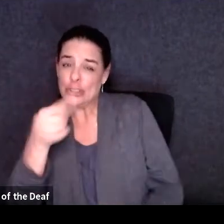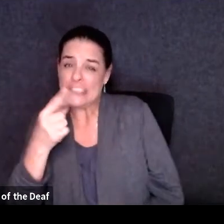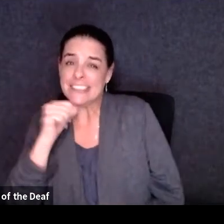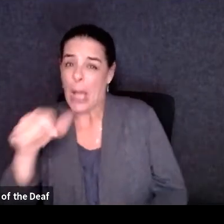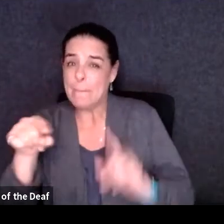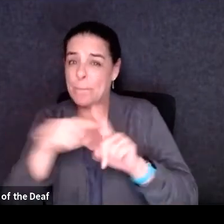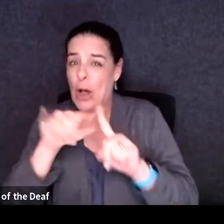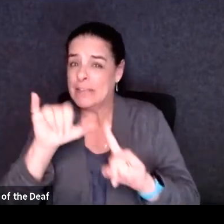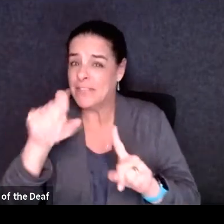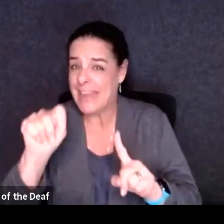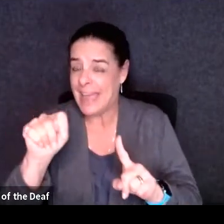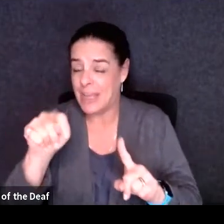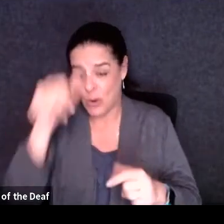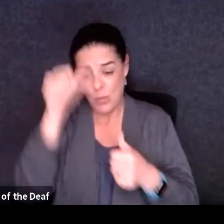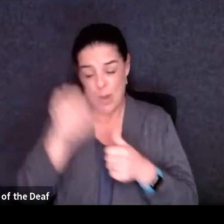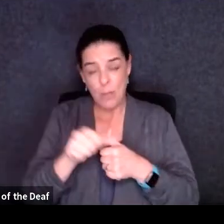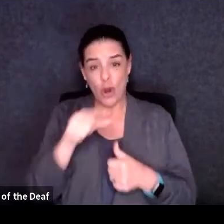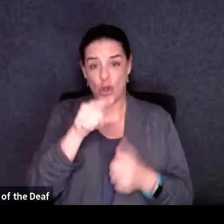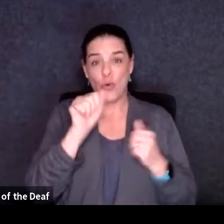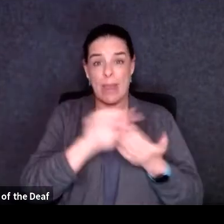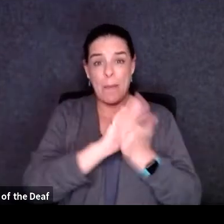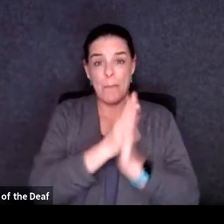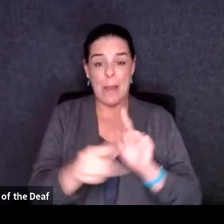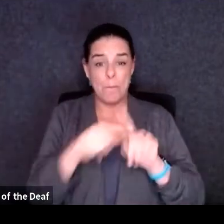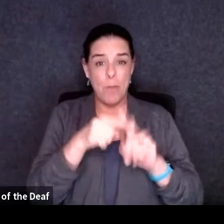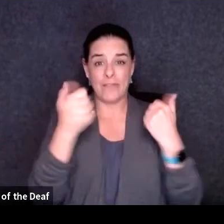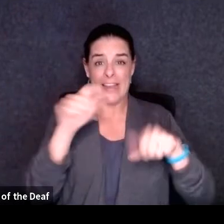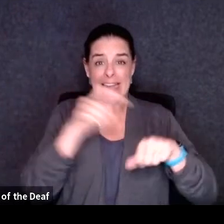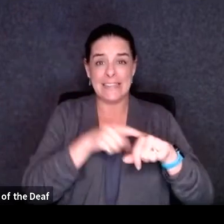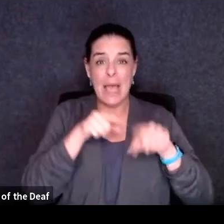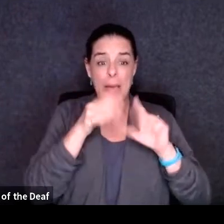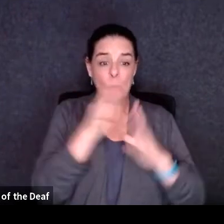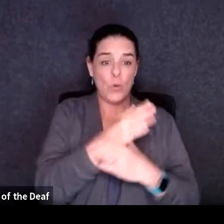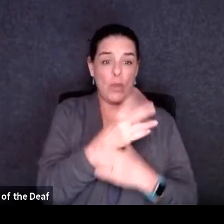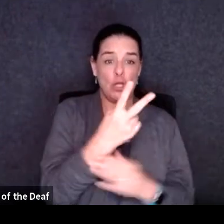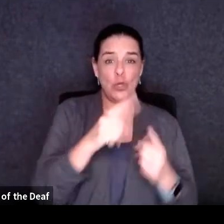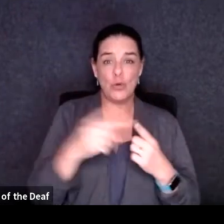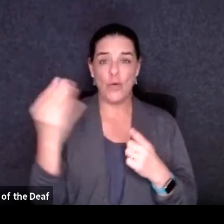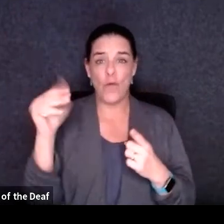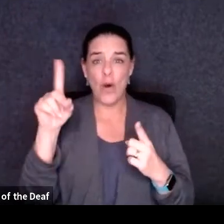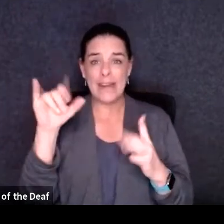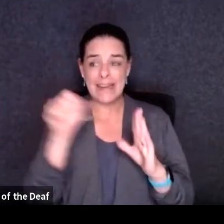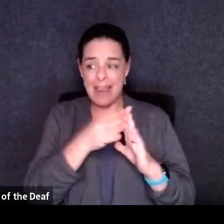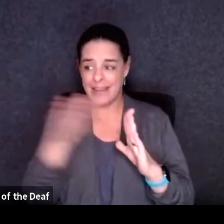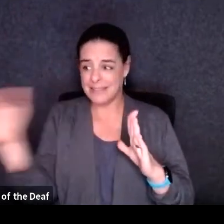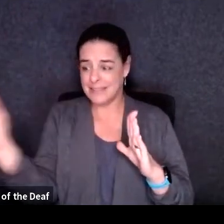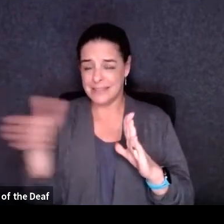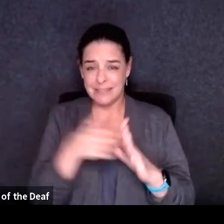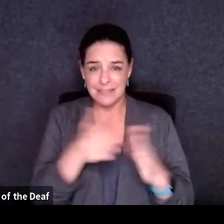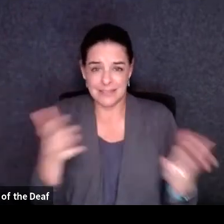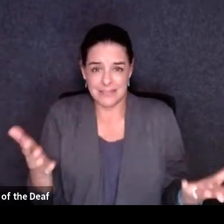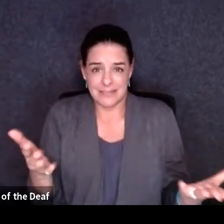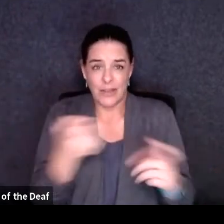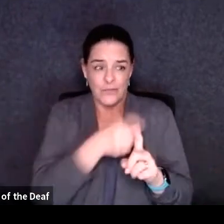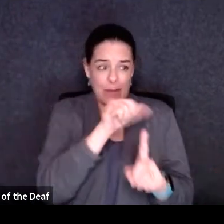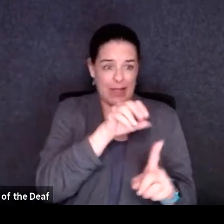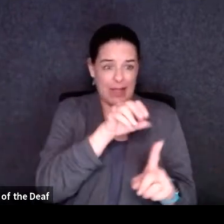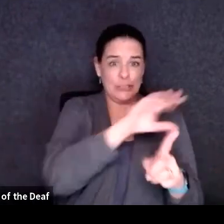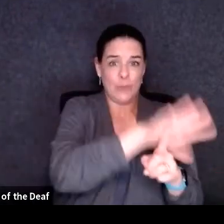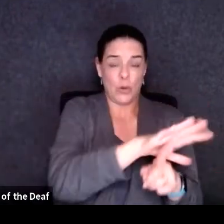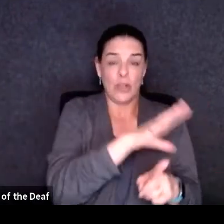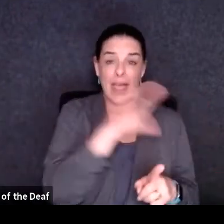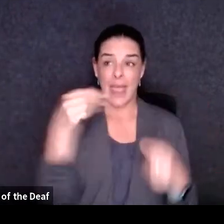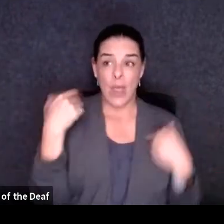that 2 to 14 day window, and you can become positive at any time during that window from your exposure. And as much disease as we